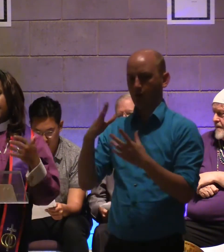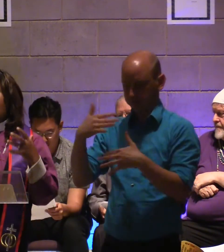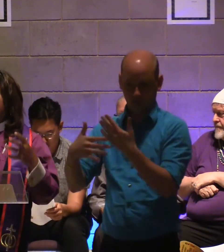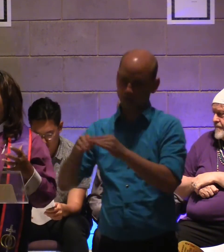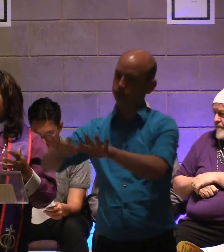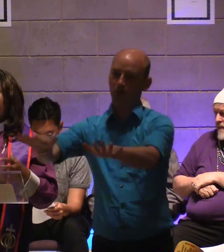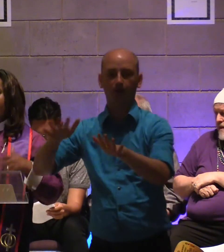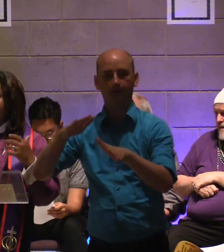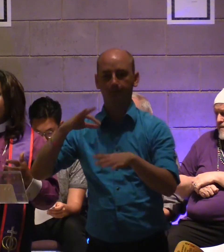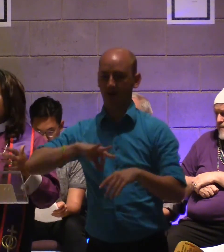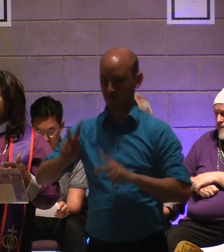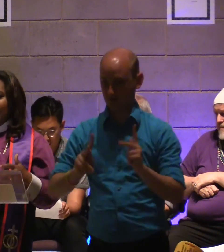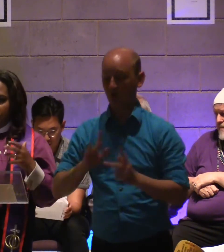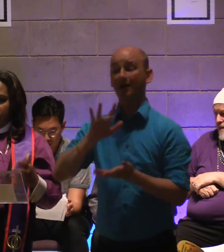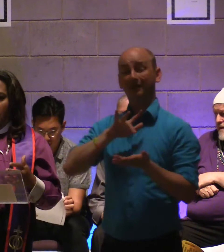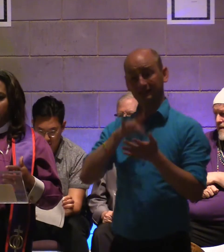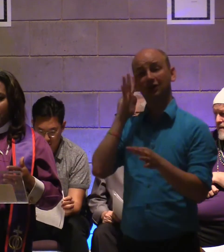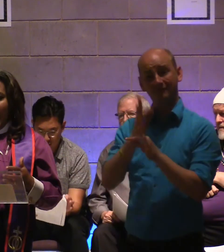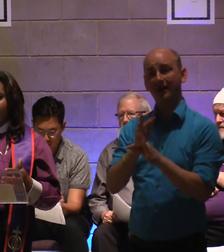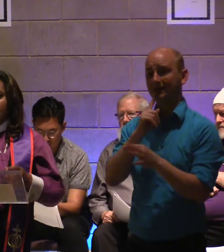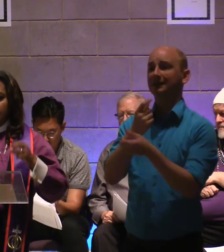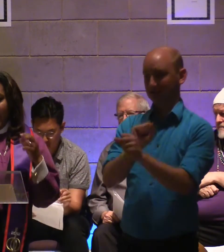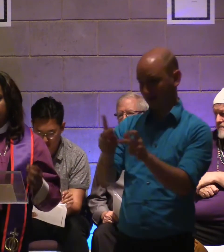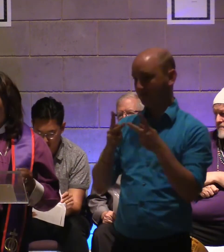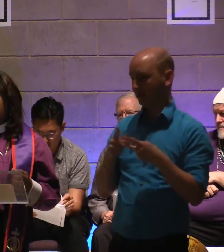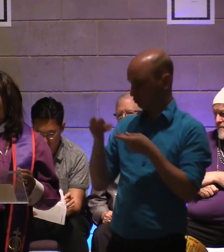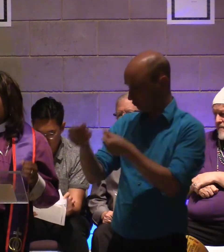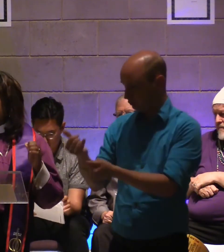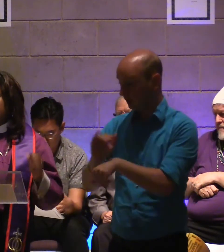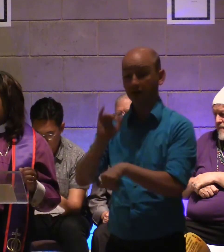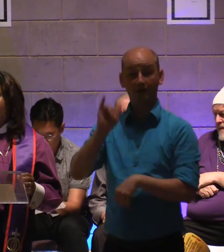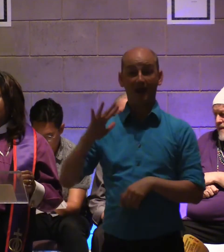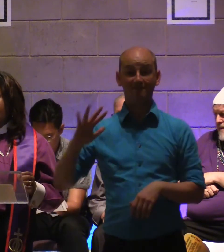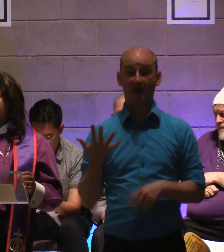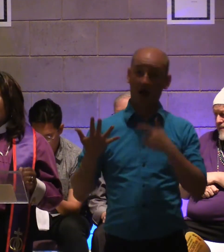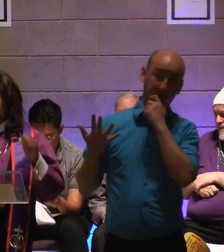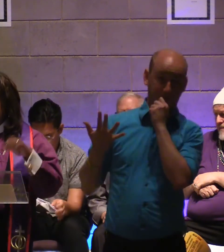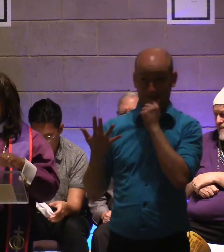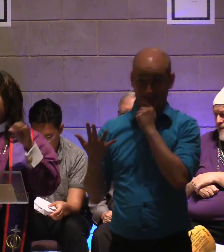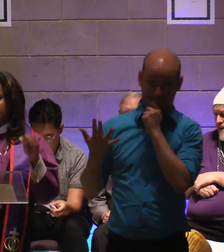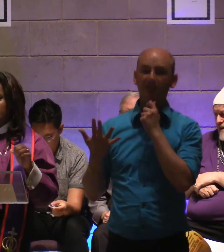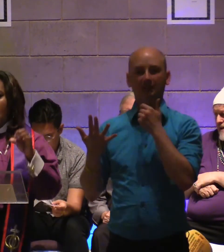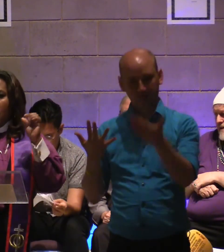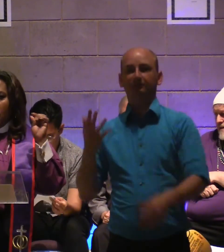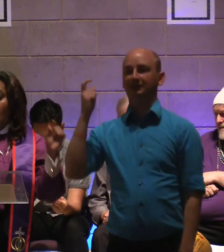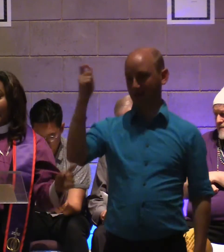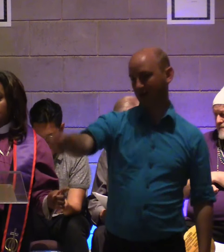the Center of Faith is a good place to sow on tonight. So that $5 you were thinking about giving, please